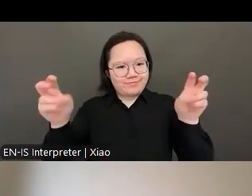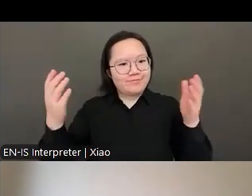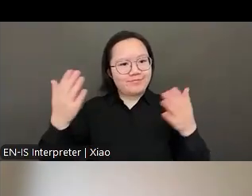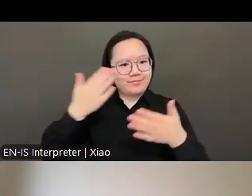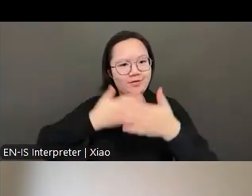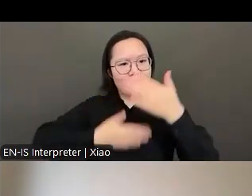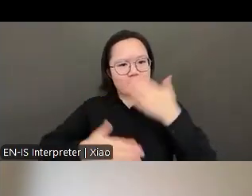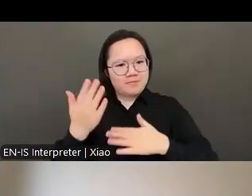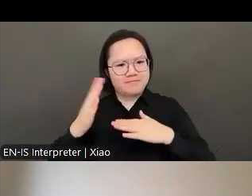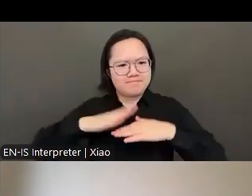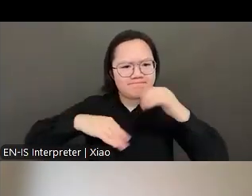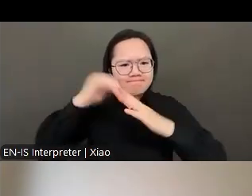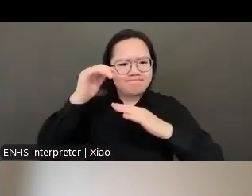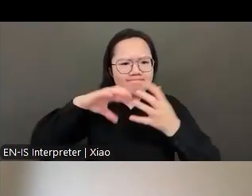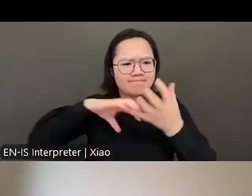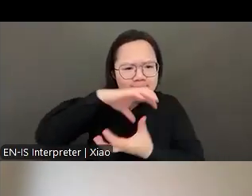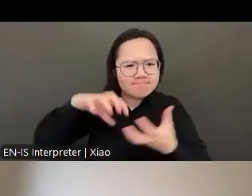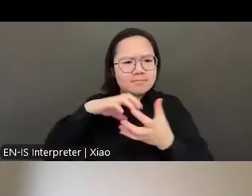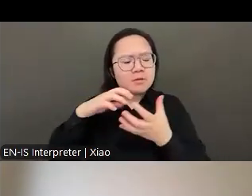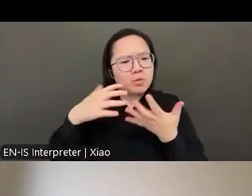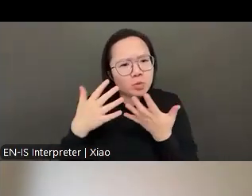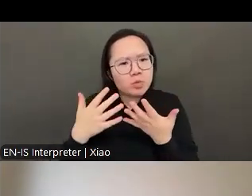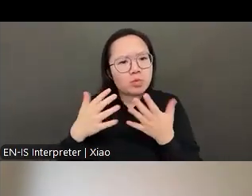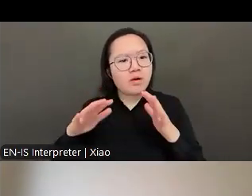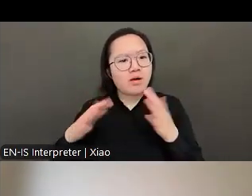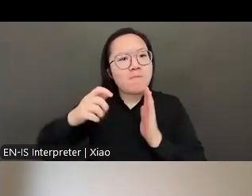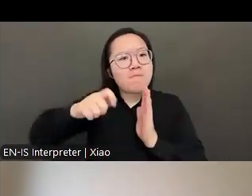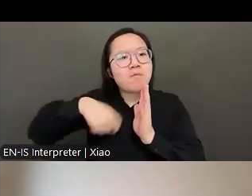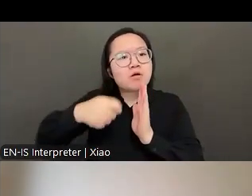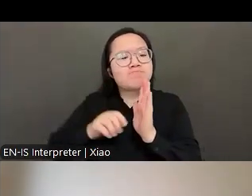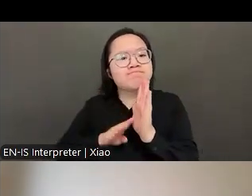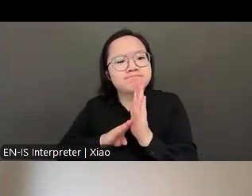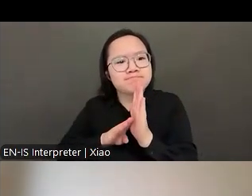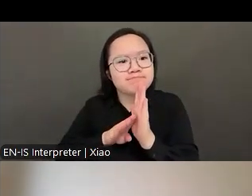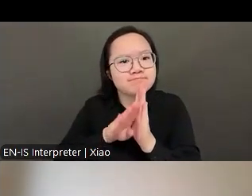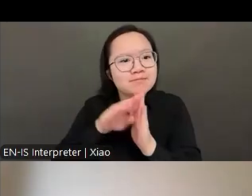I'll take you through and let you know about the accessibility features of this webinar.